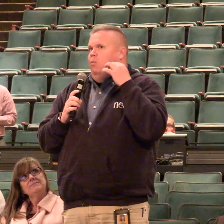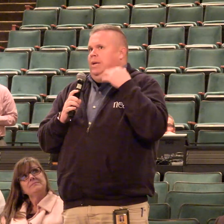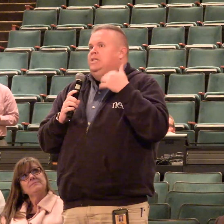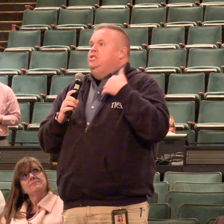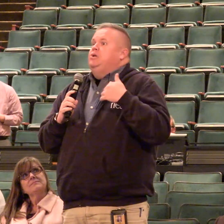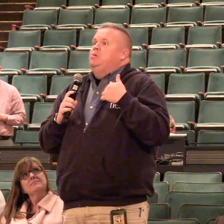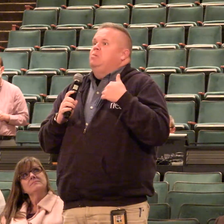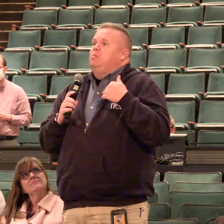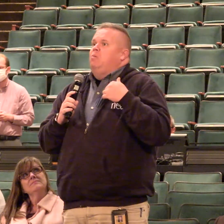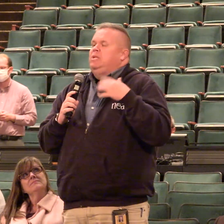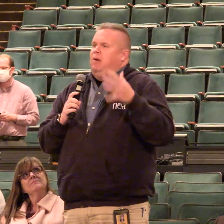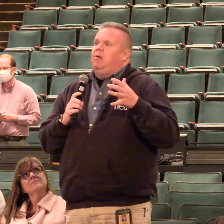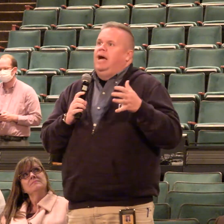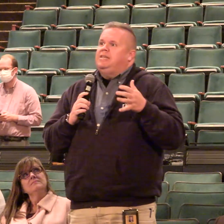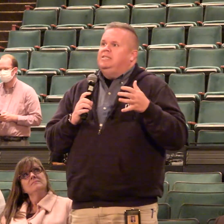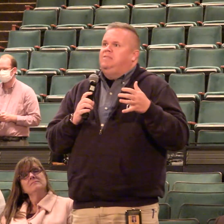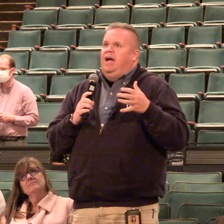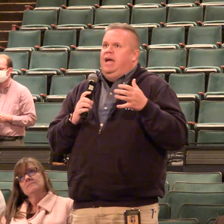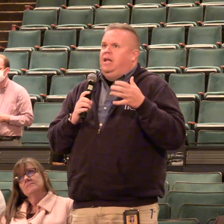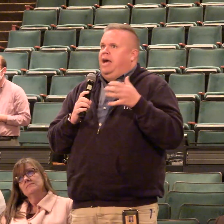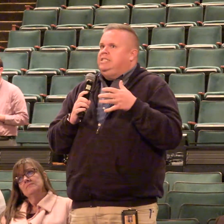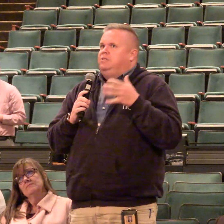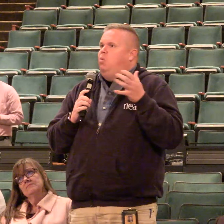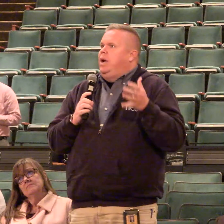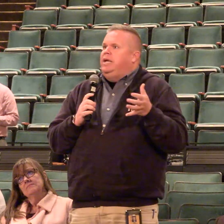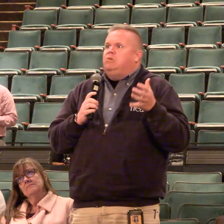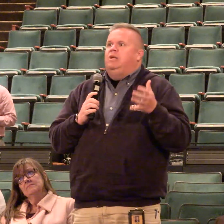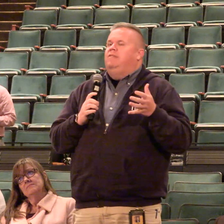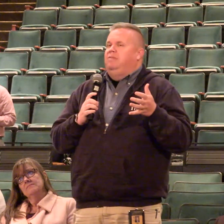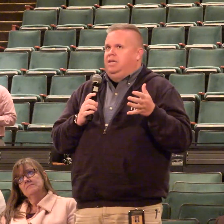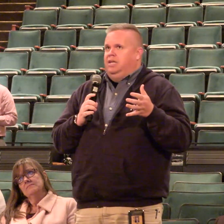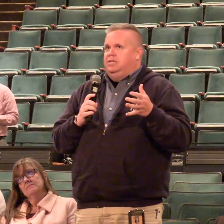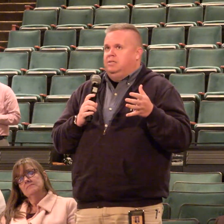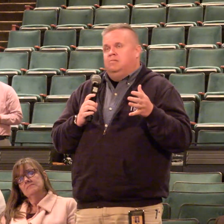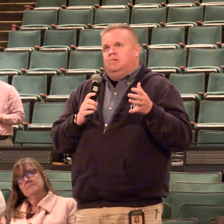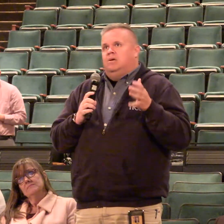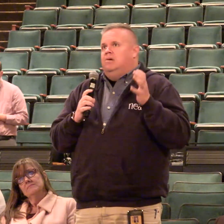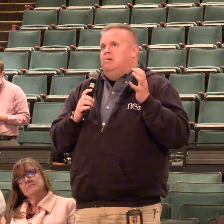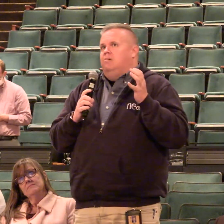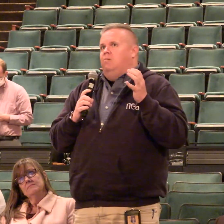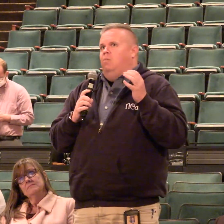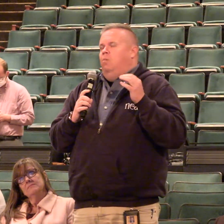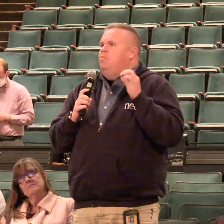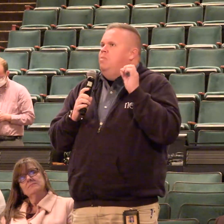about what we could do with smaller class sizes. If I had a class of 20, 25 kids,